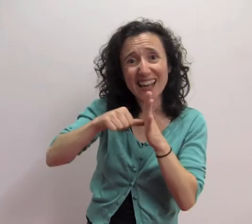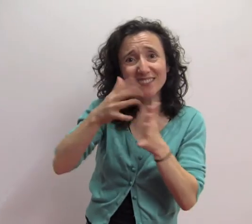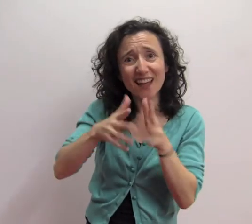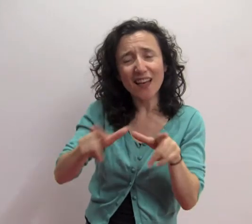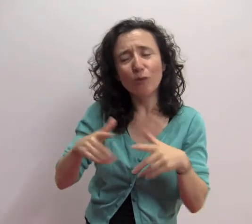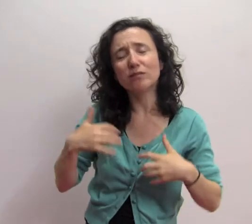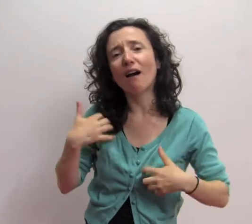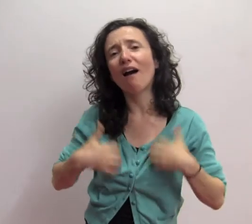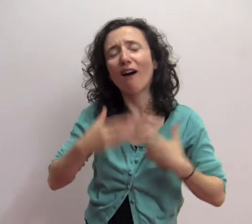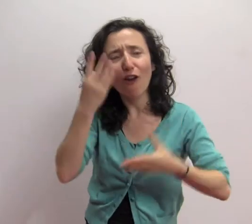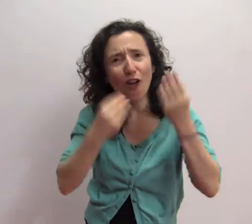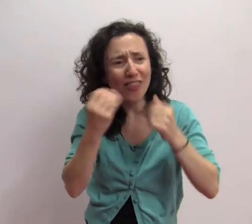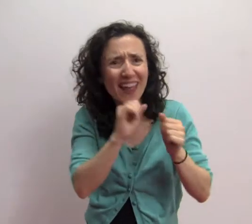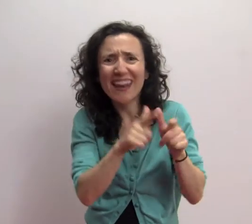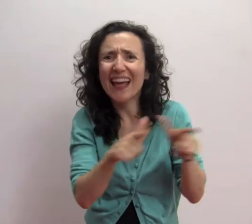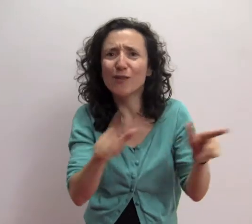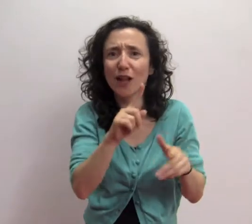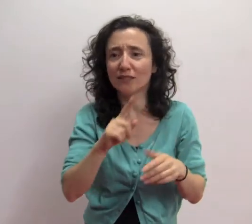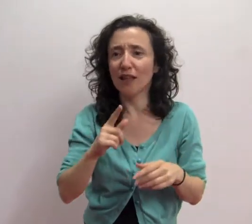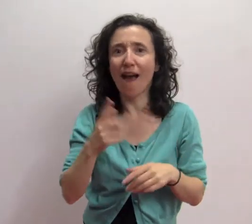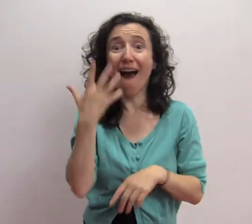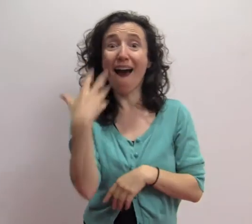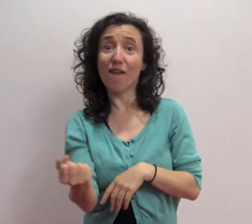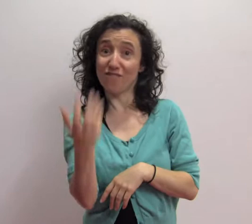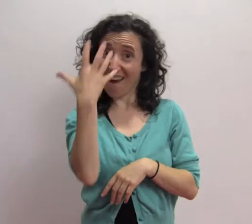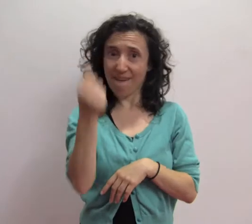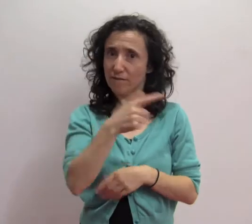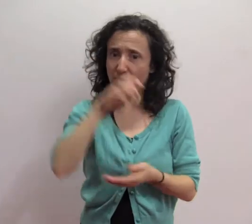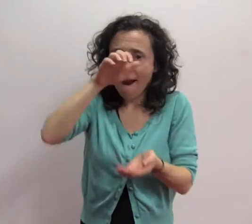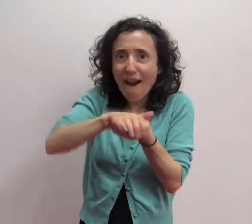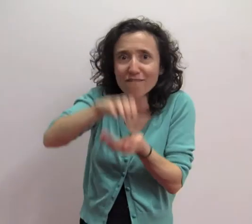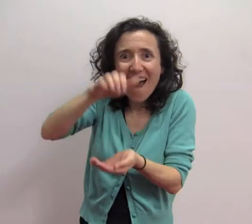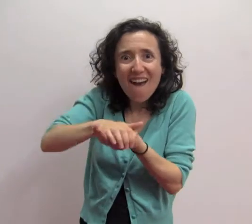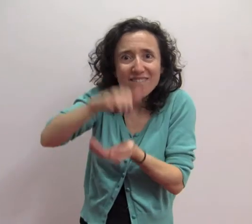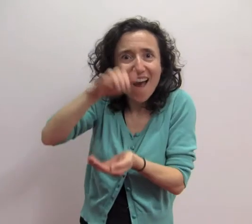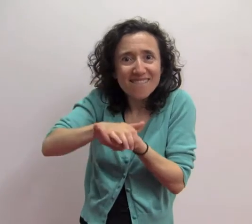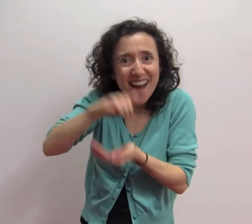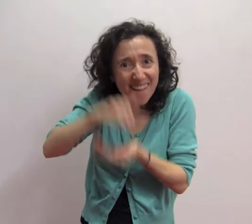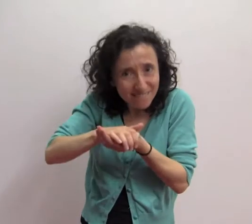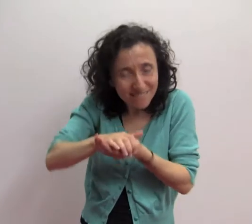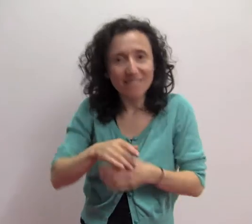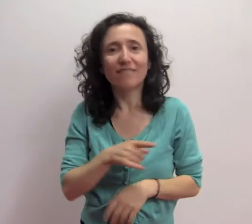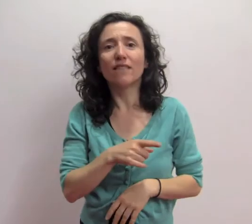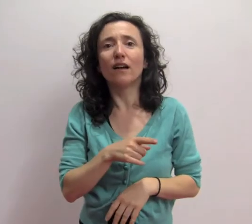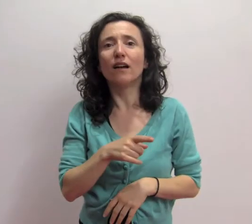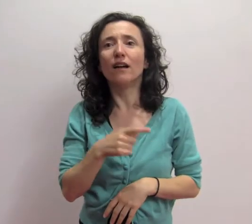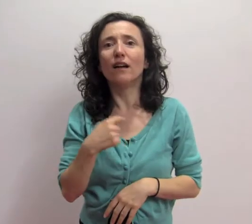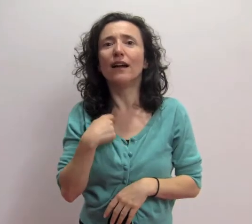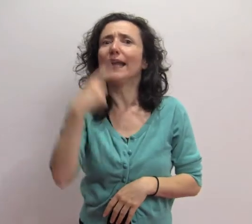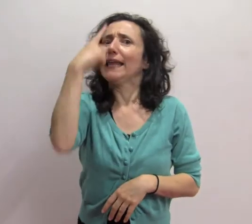the play. And it's been absolutely amazing to learn the language, because the sign for have in Sri Lanka is like this, and